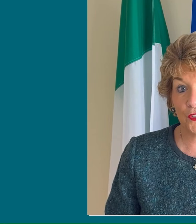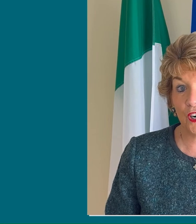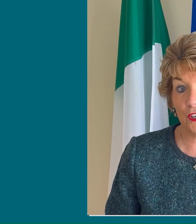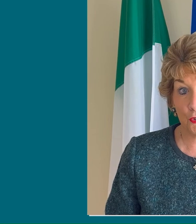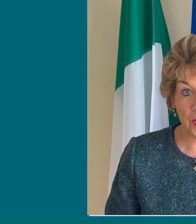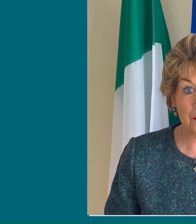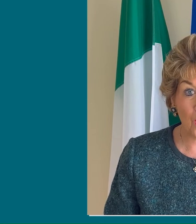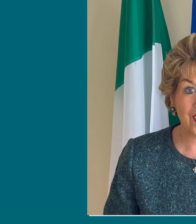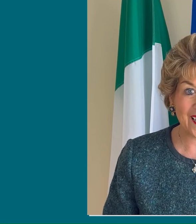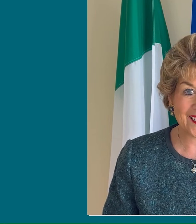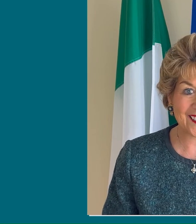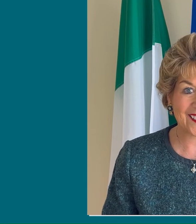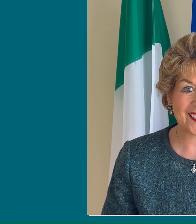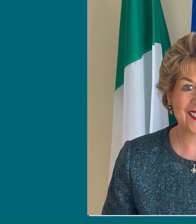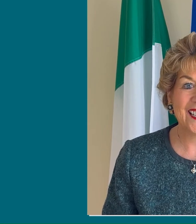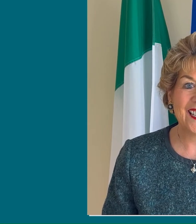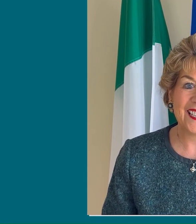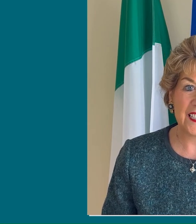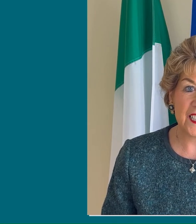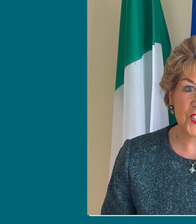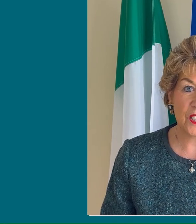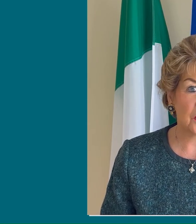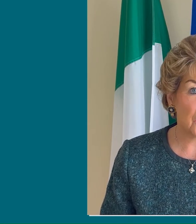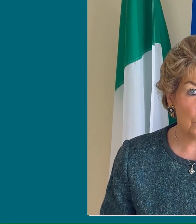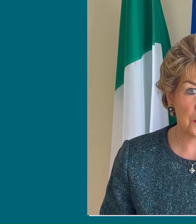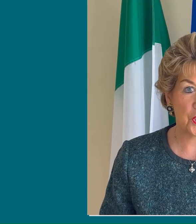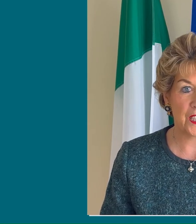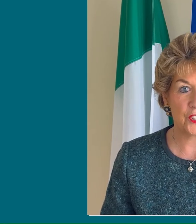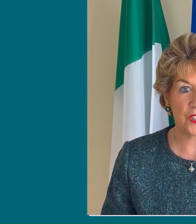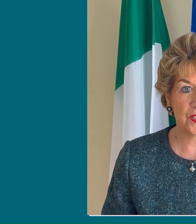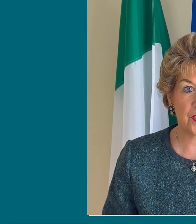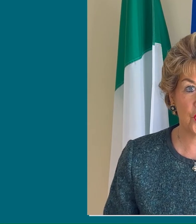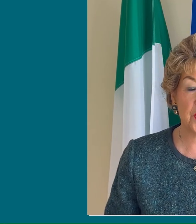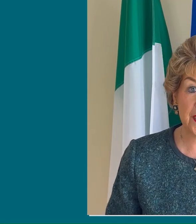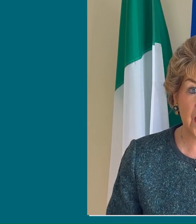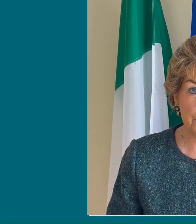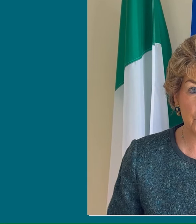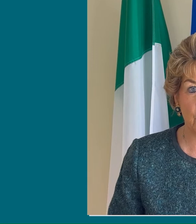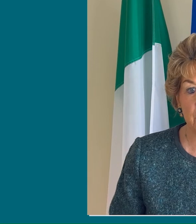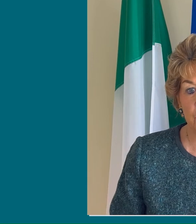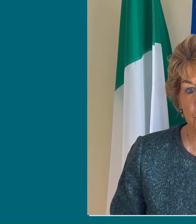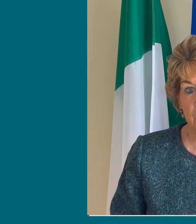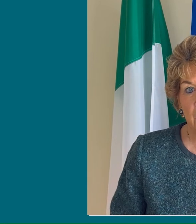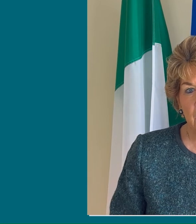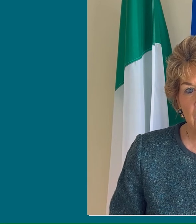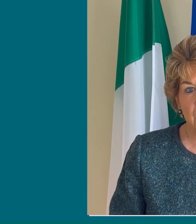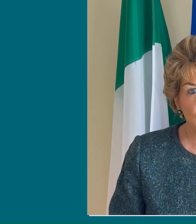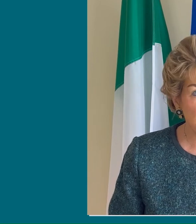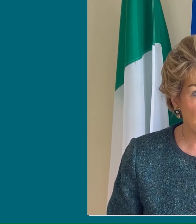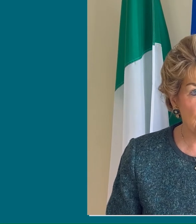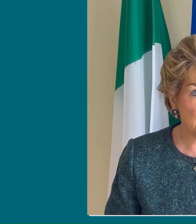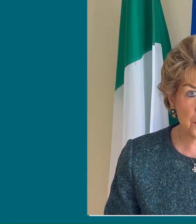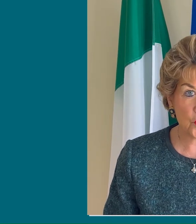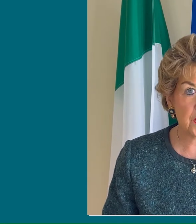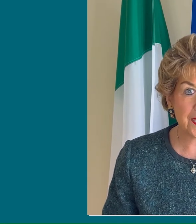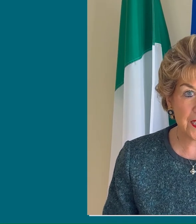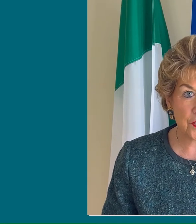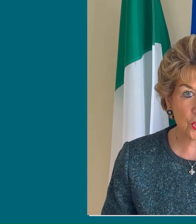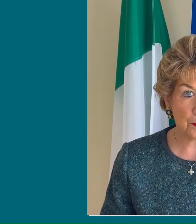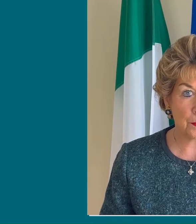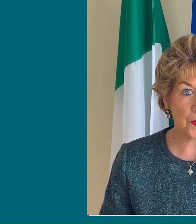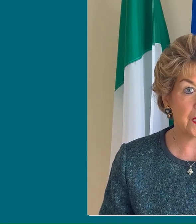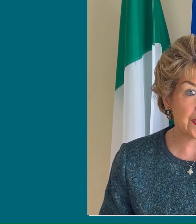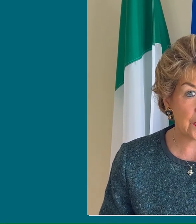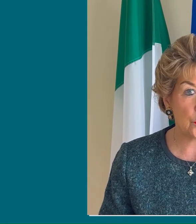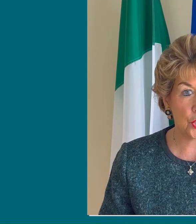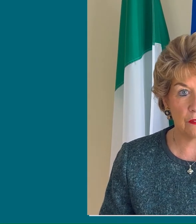looks for our trademark excellence in leading on global challenges such as climate change, and also demonstrating